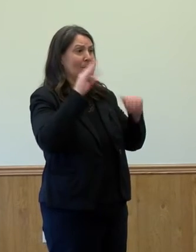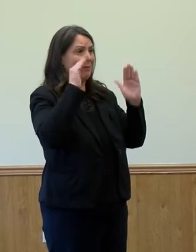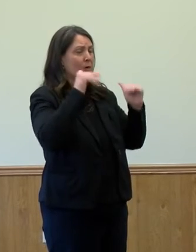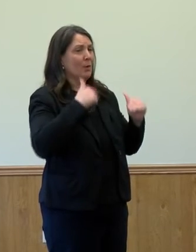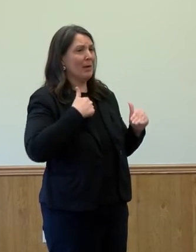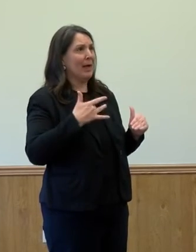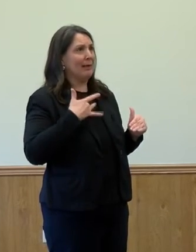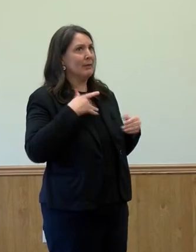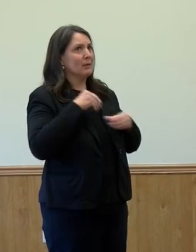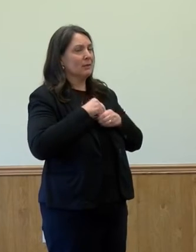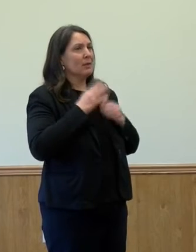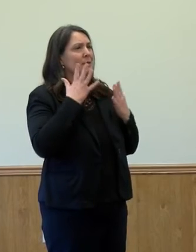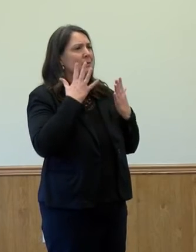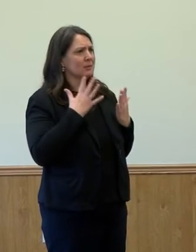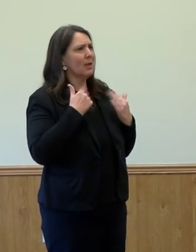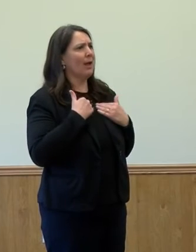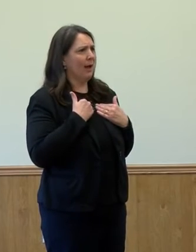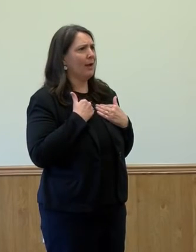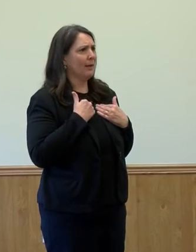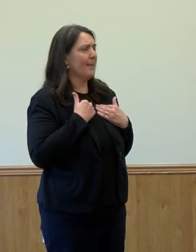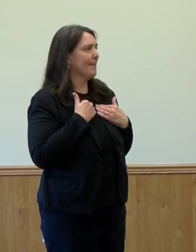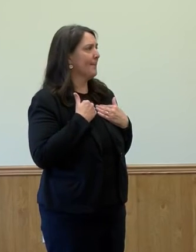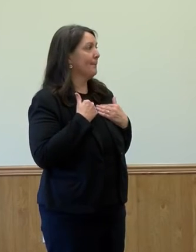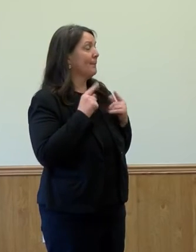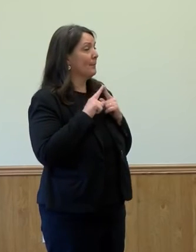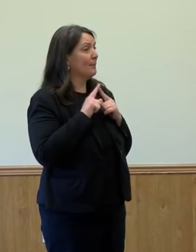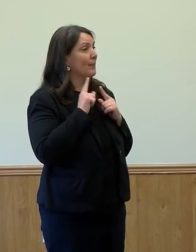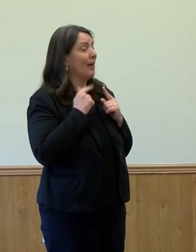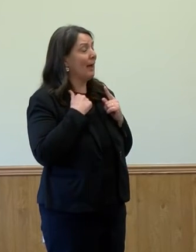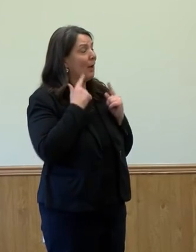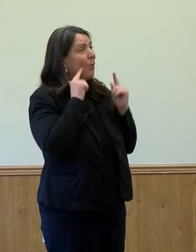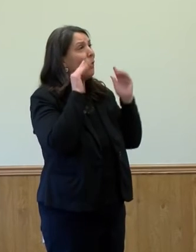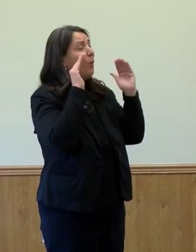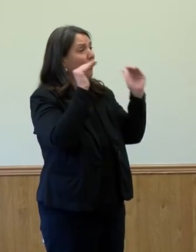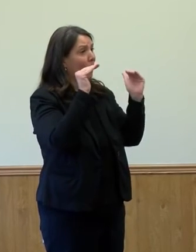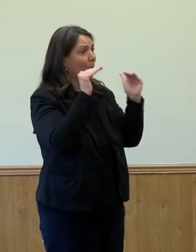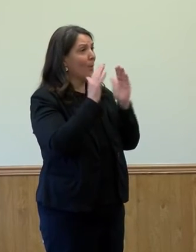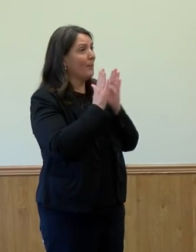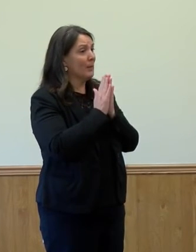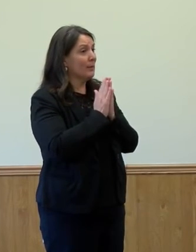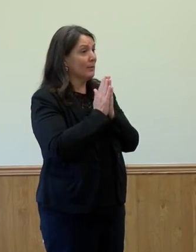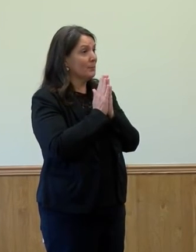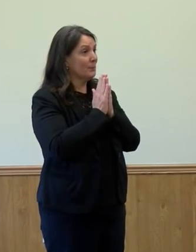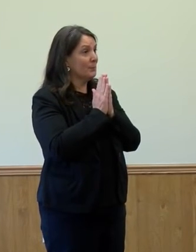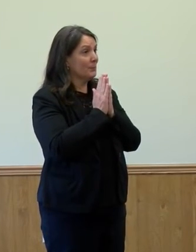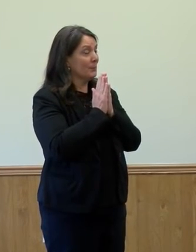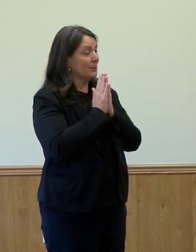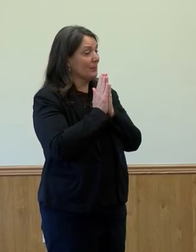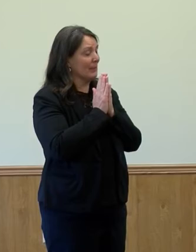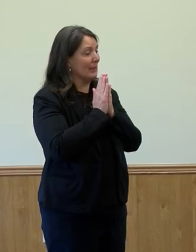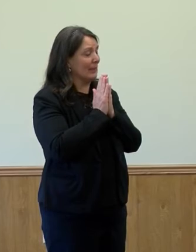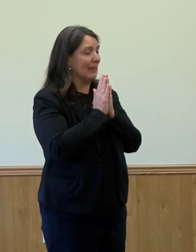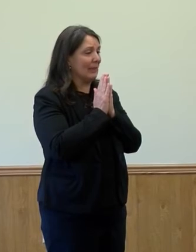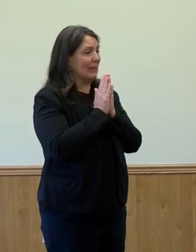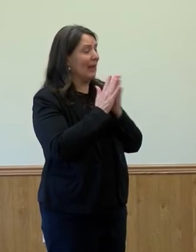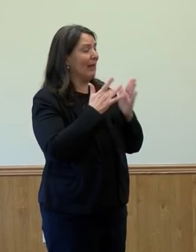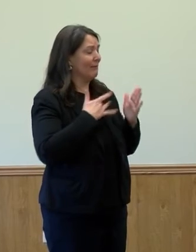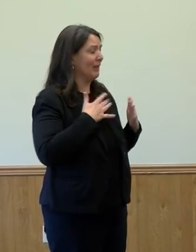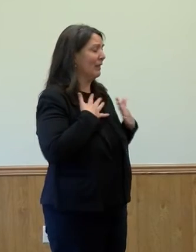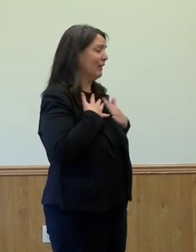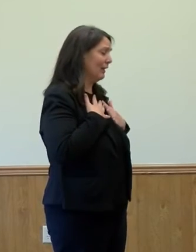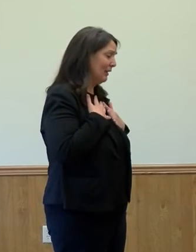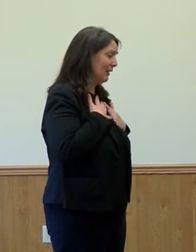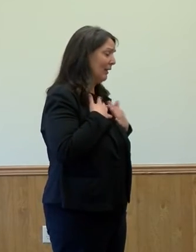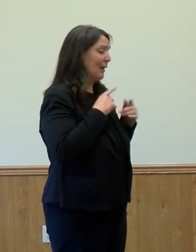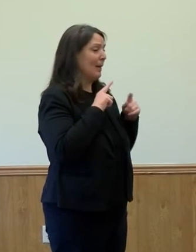saddened right now. I hope, though, because I am, someone reminded me today that I am optimistic. I think of myself as pragmatic, but